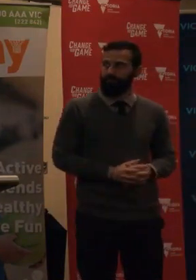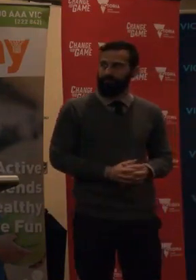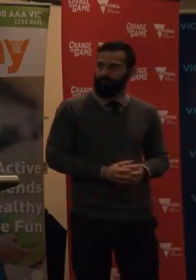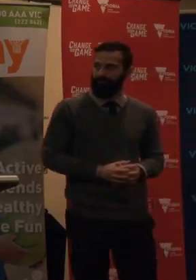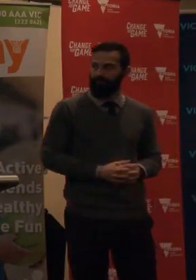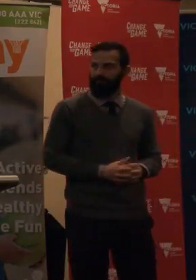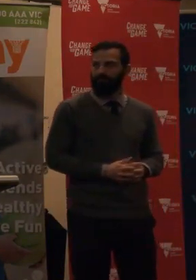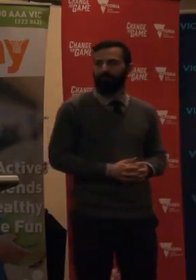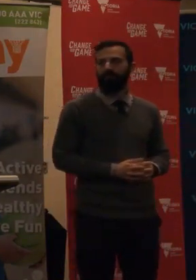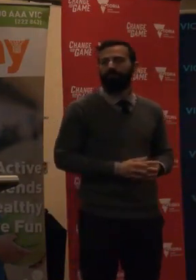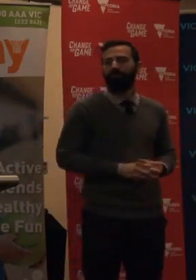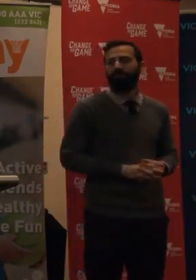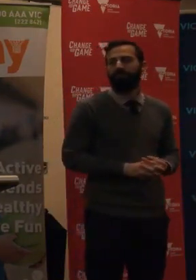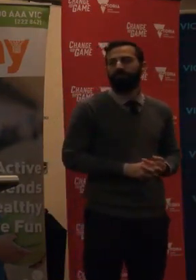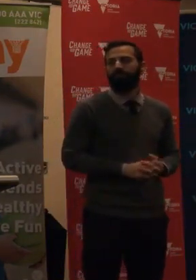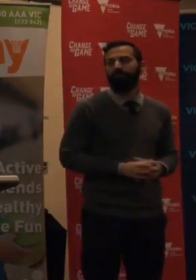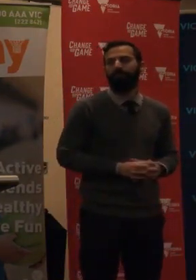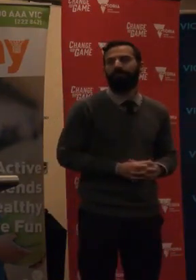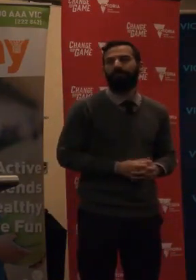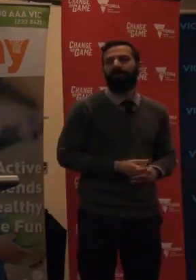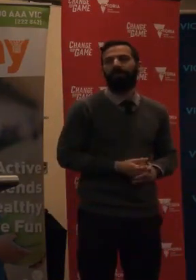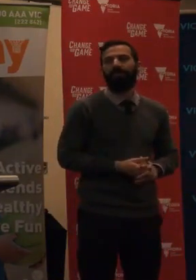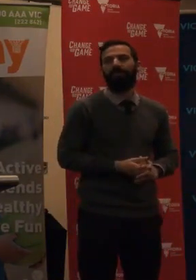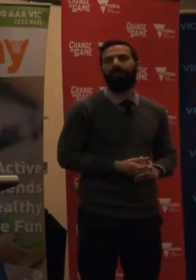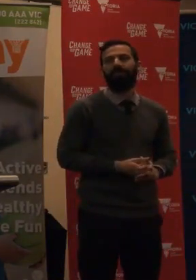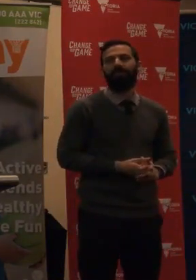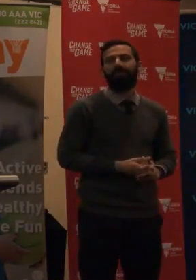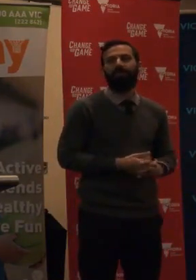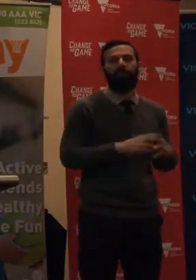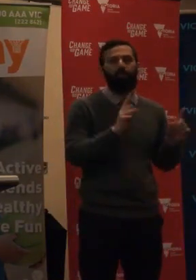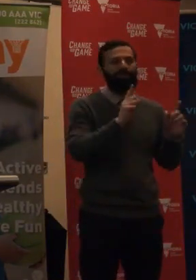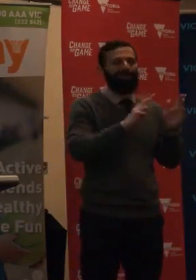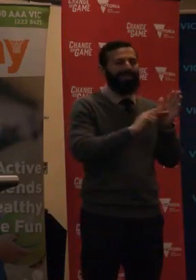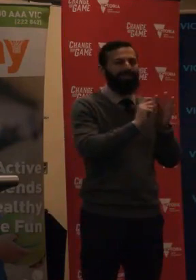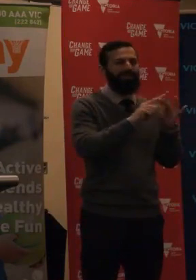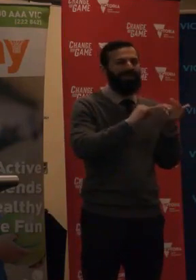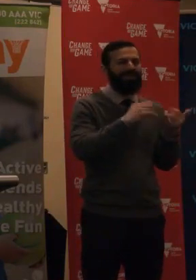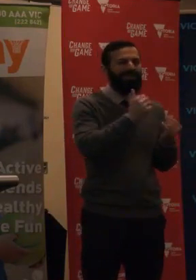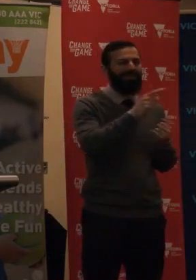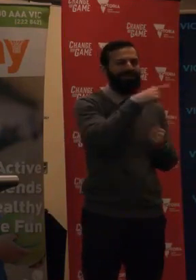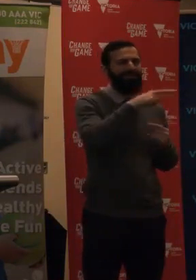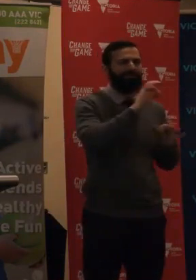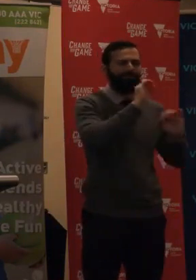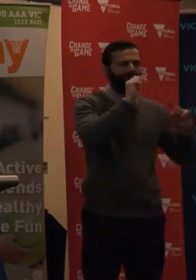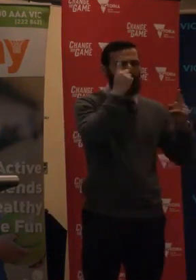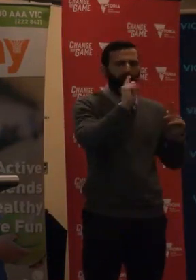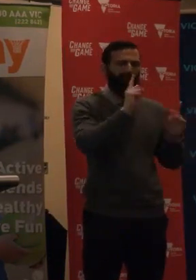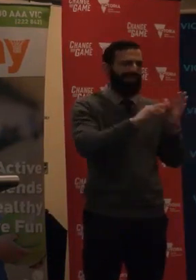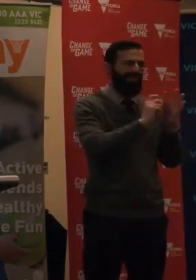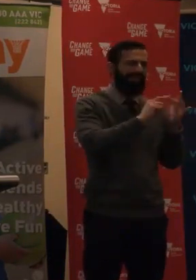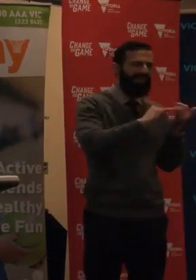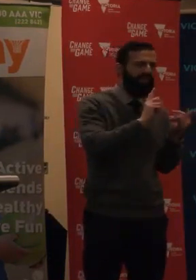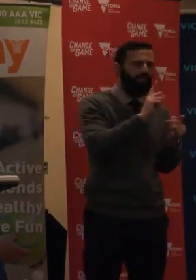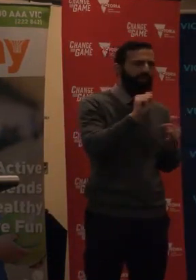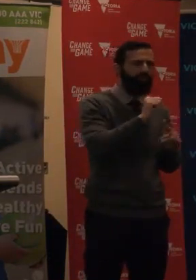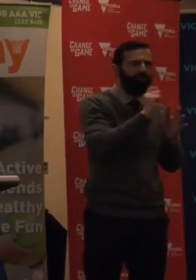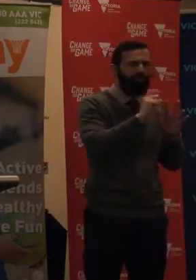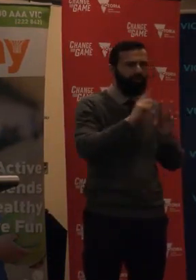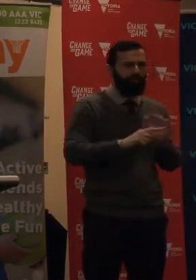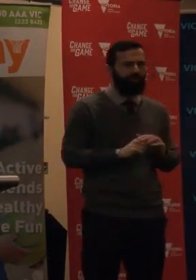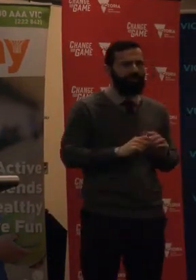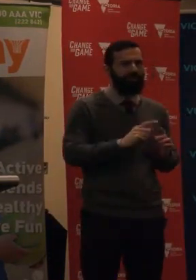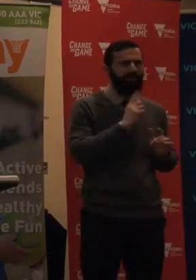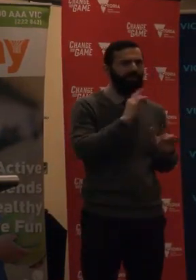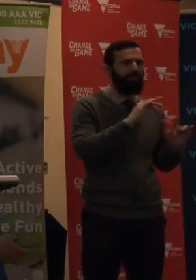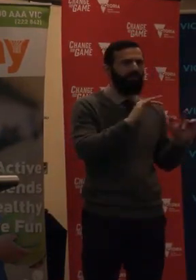Okay, and turning to firstly what the NDIS is, and there are misconceptions about what the NDIS is and what it's supposed to do. It's not